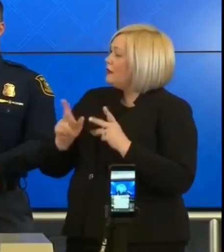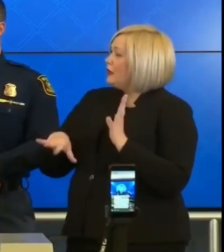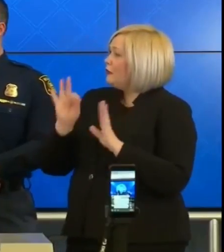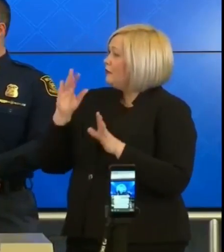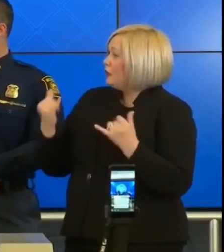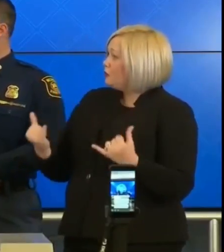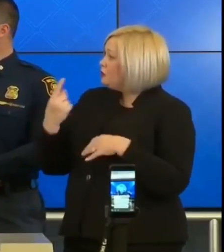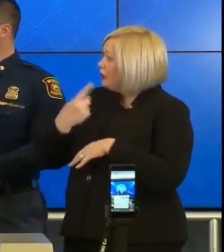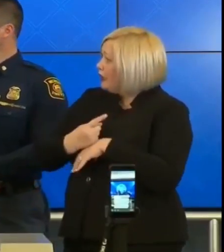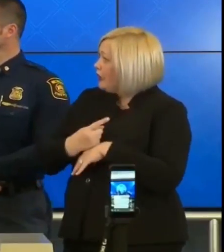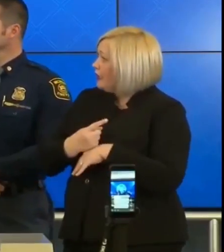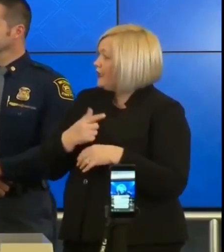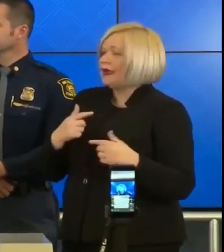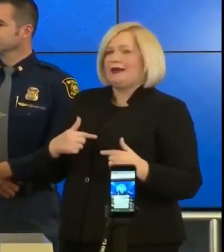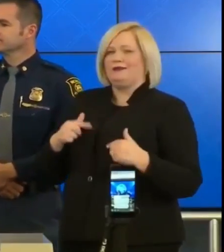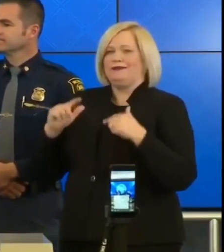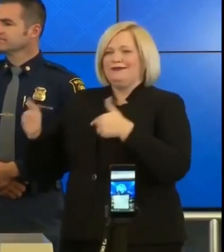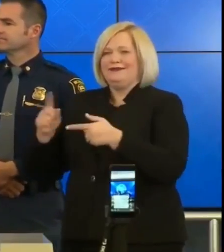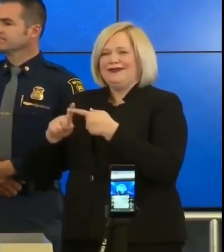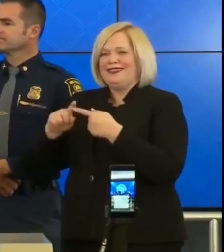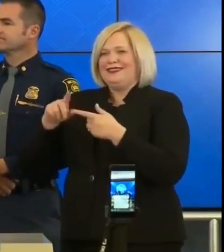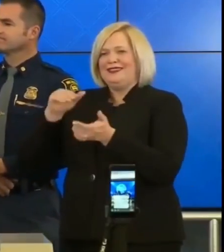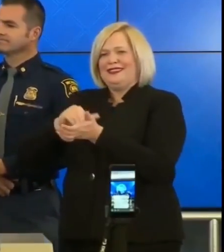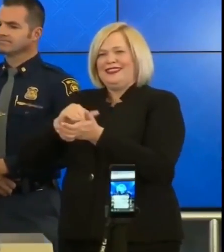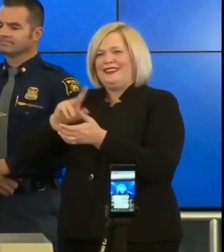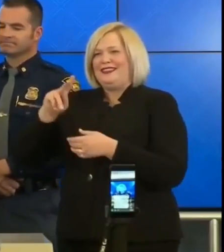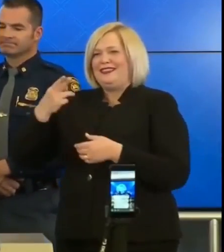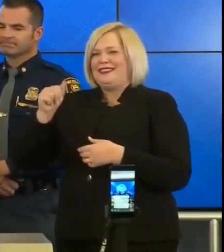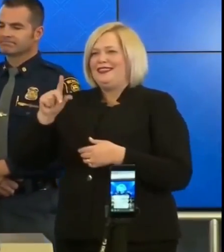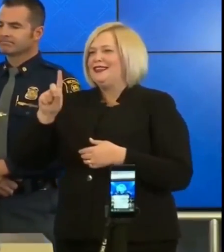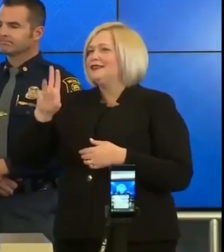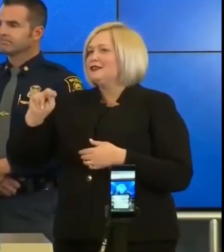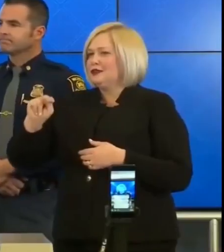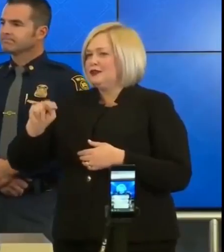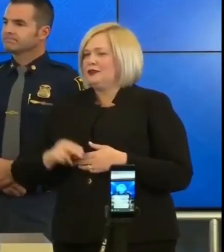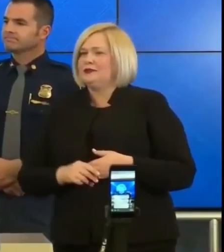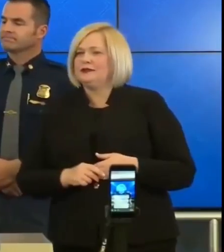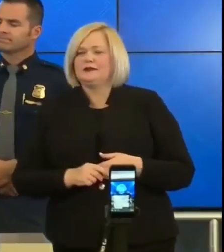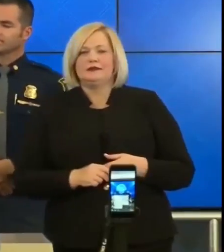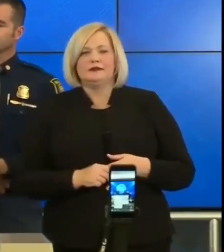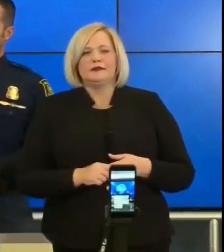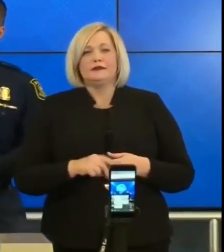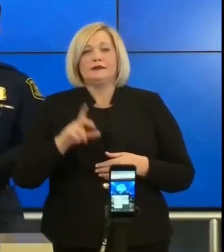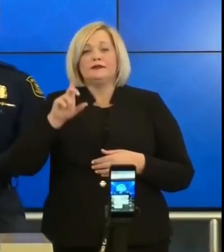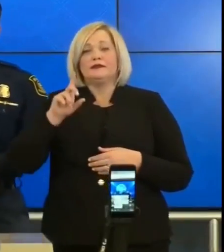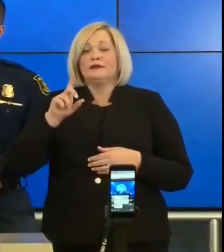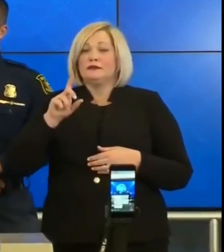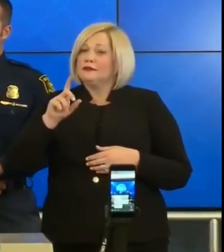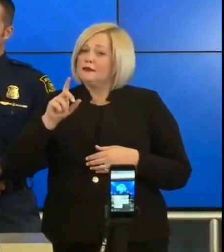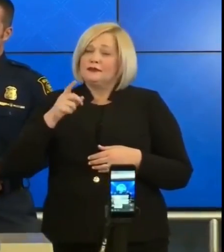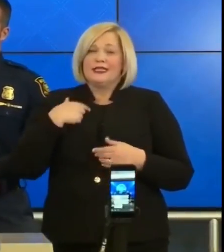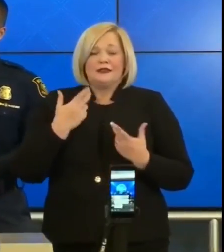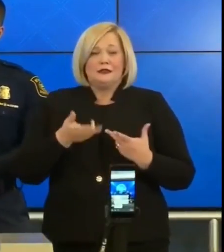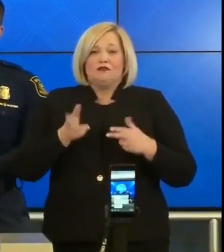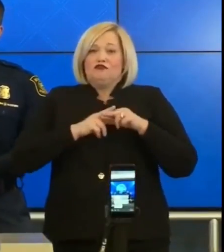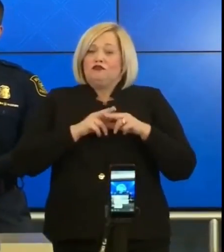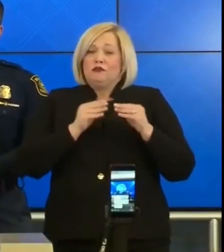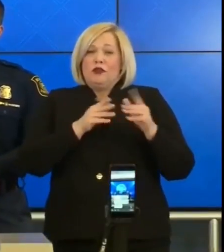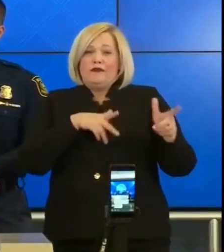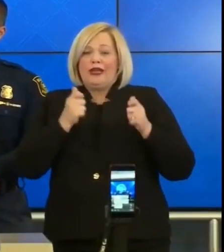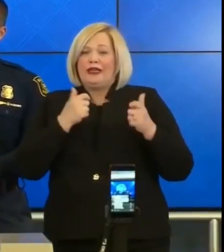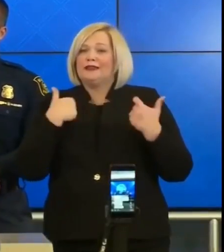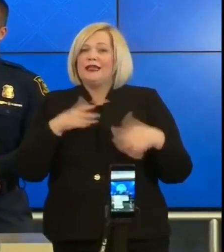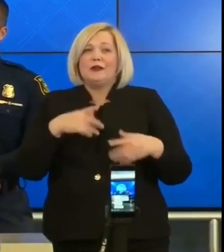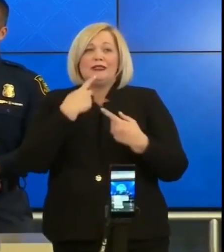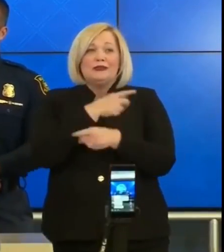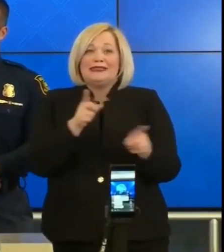I'll hand that over to Dr. Keldon. So this is moving very quickly. I don't want to give